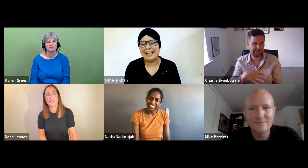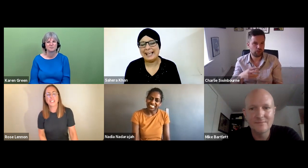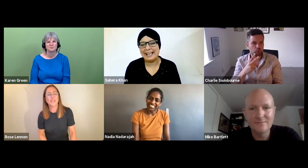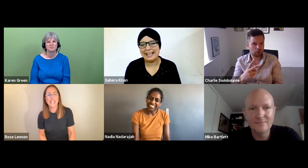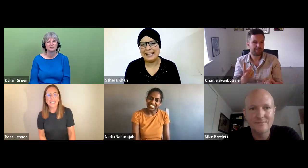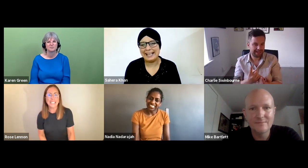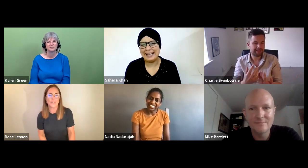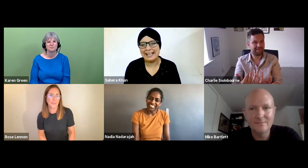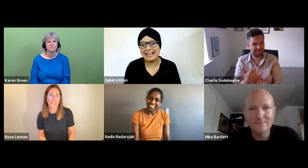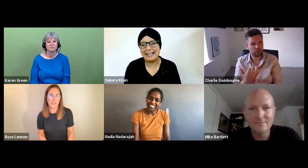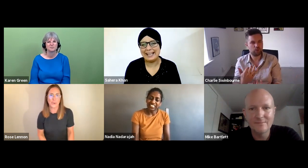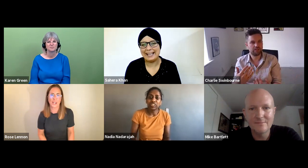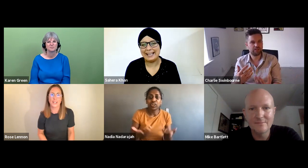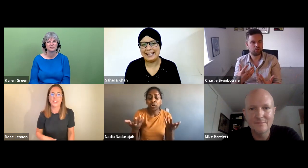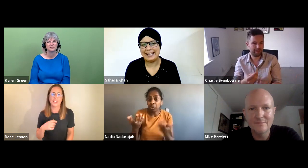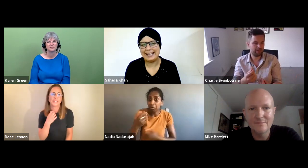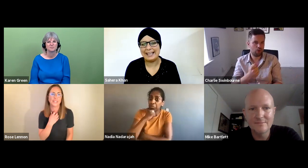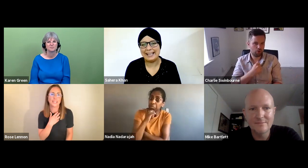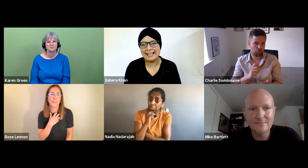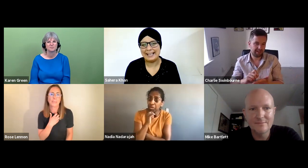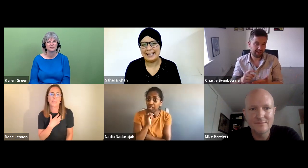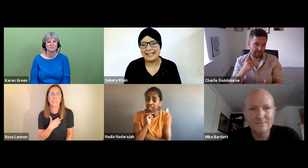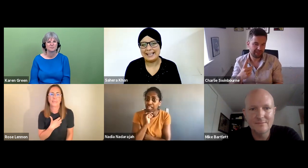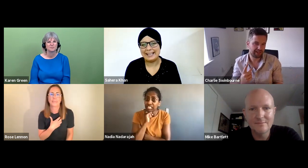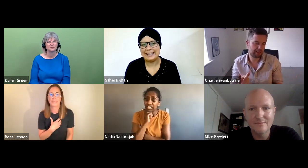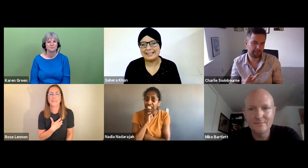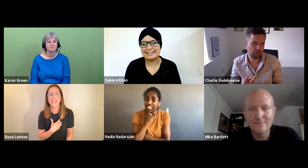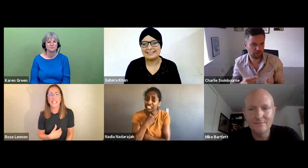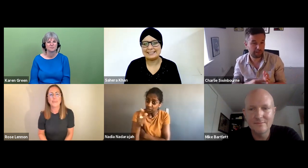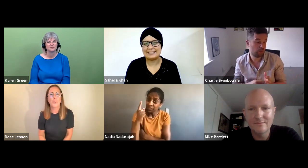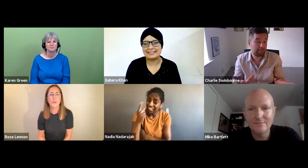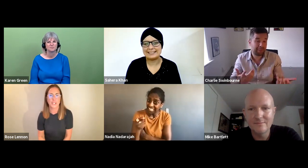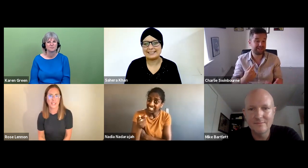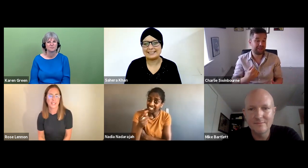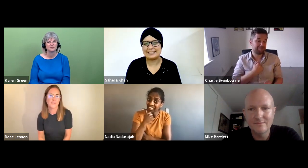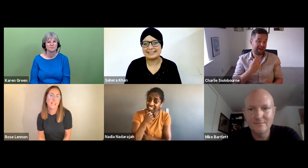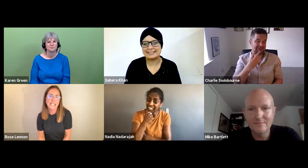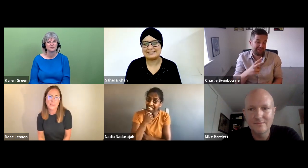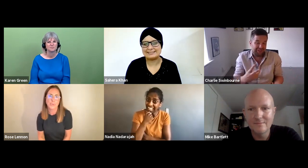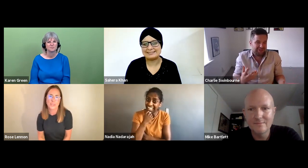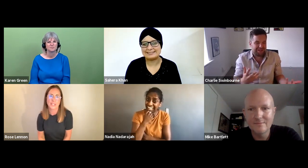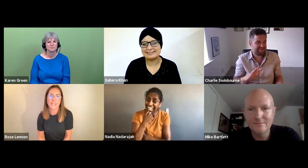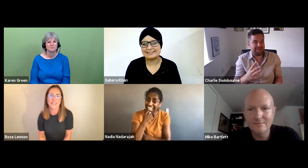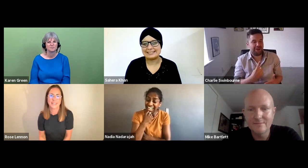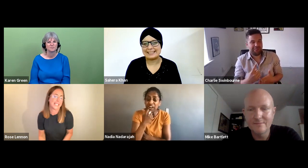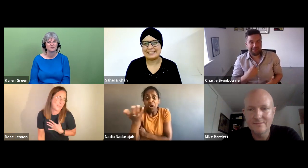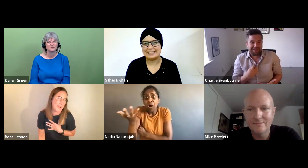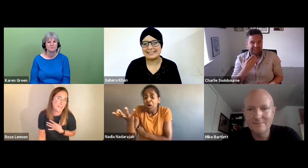you're looking in your work, aren't you? I think it's important, really important. That's just my